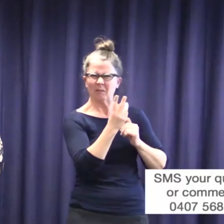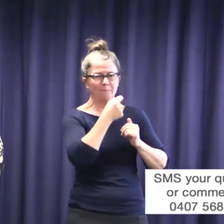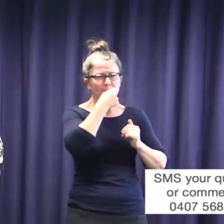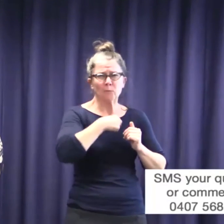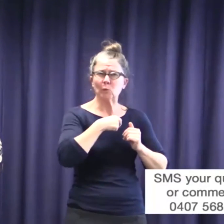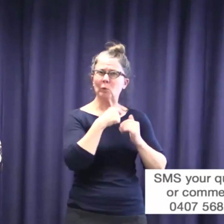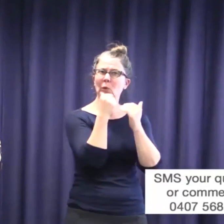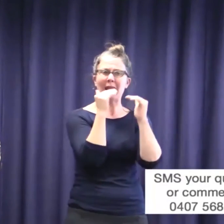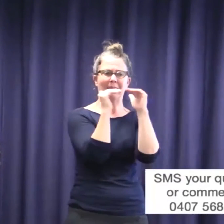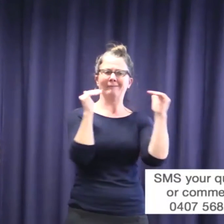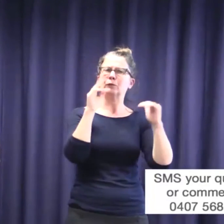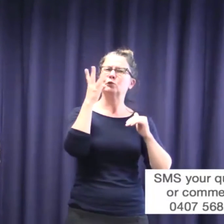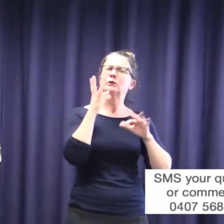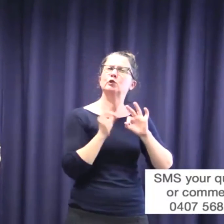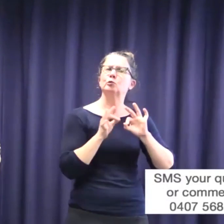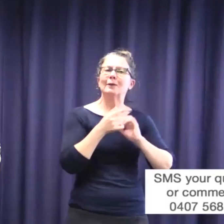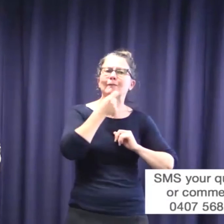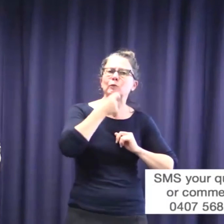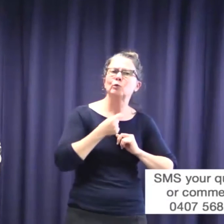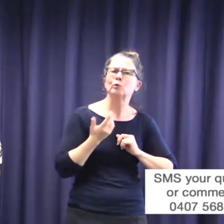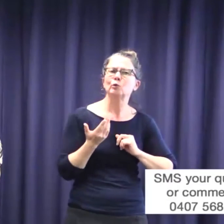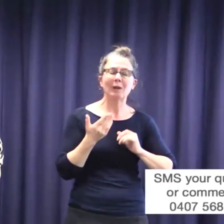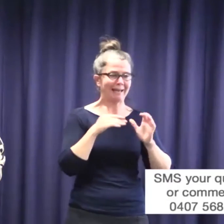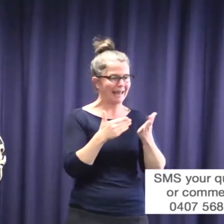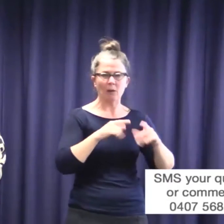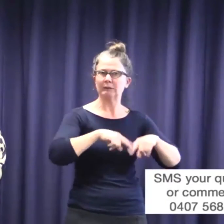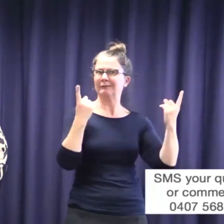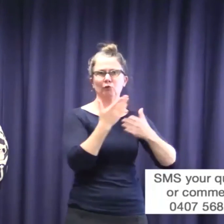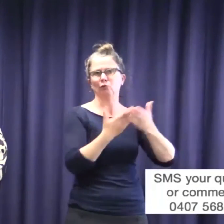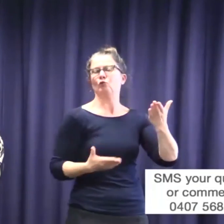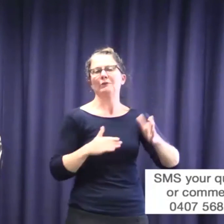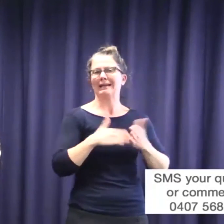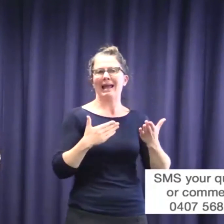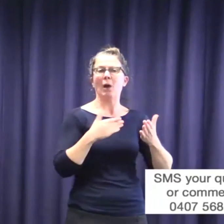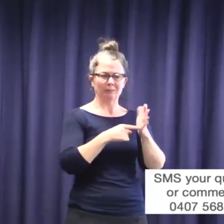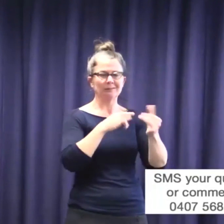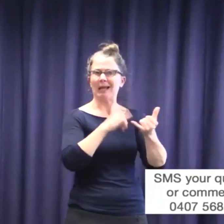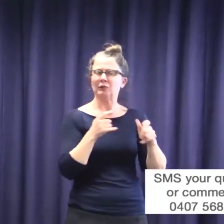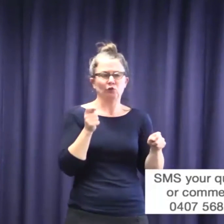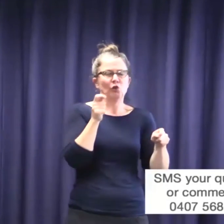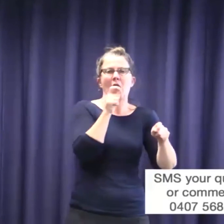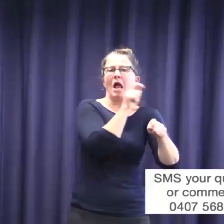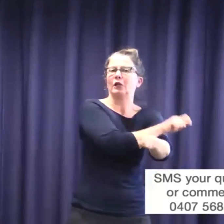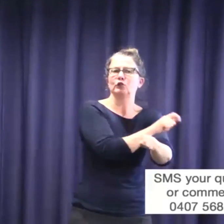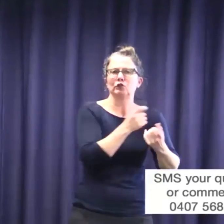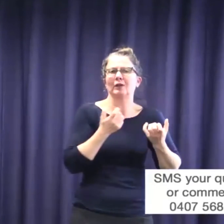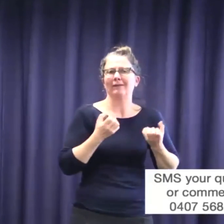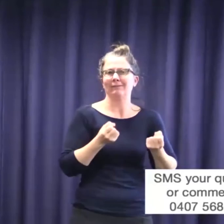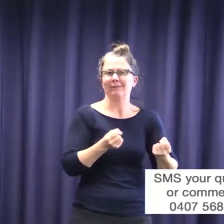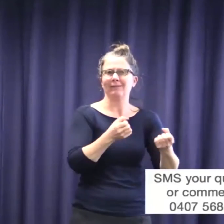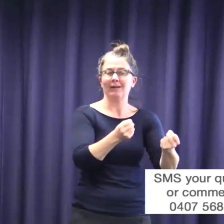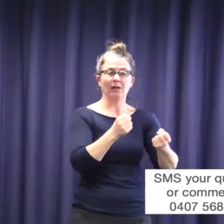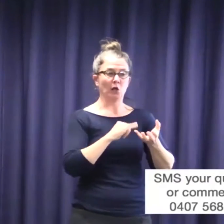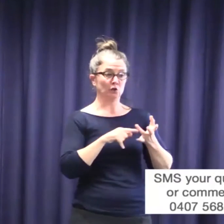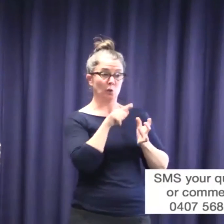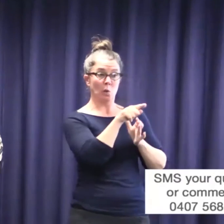to. That situation is simply just not the situation anymore. So that that